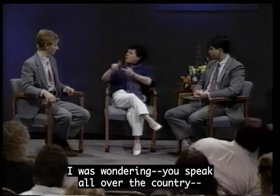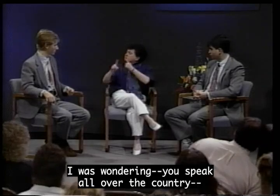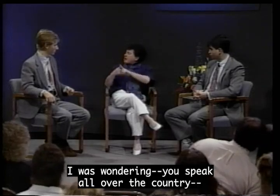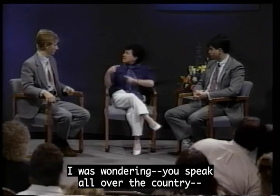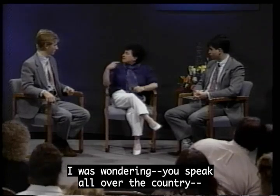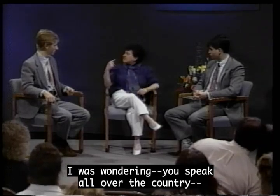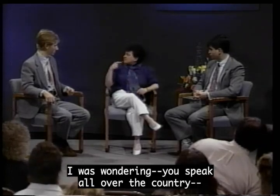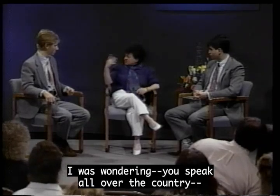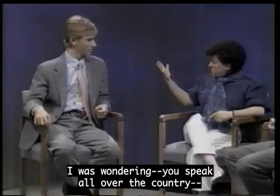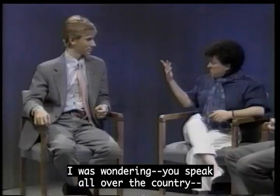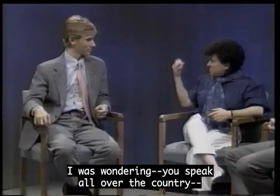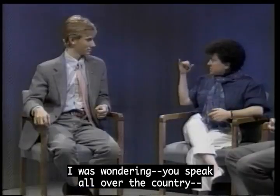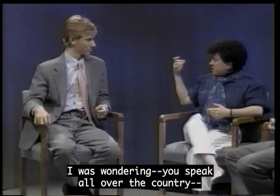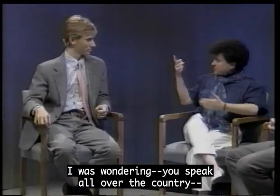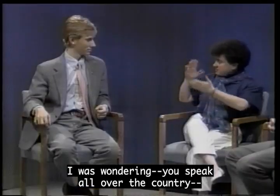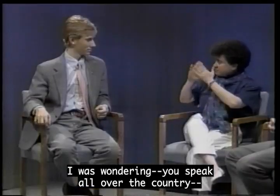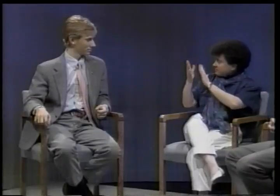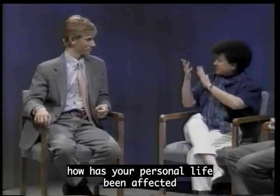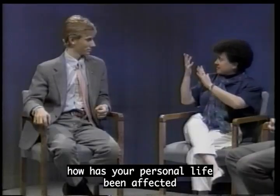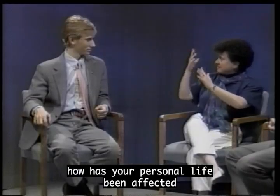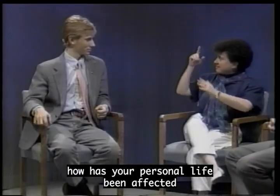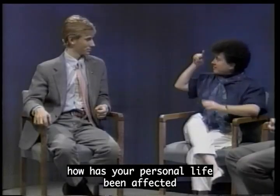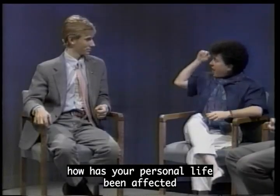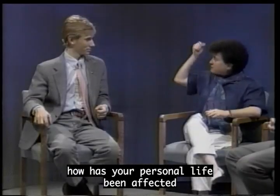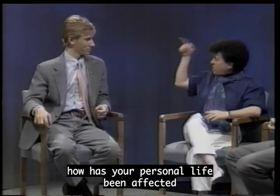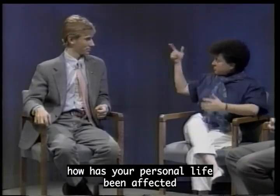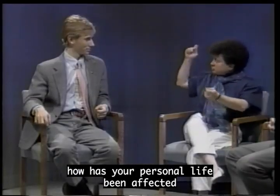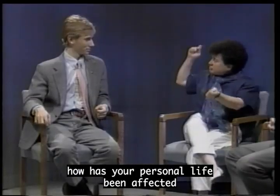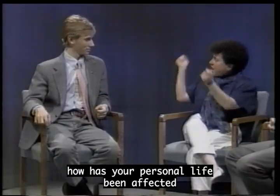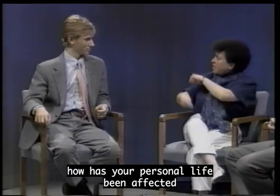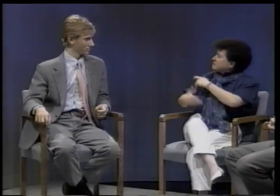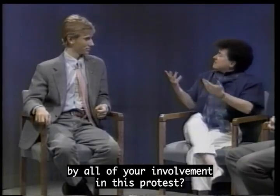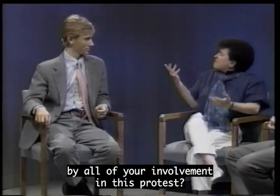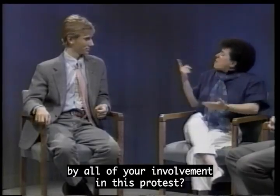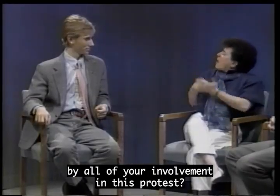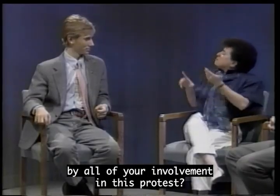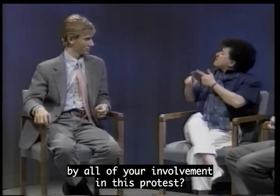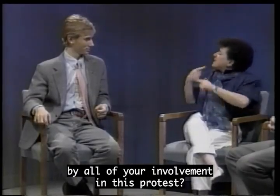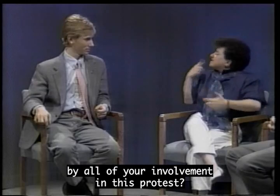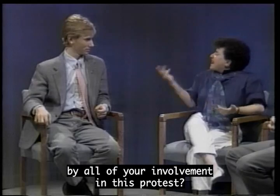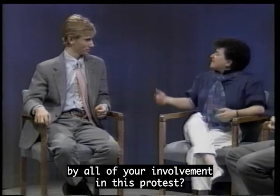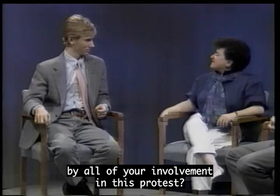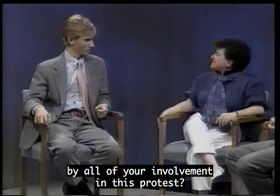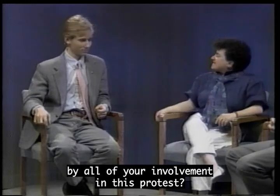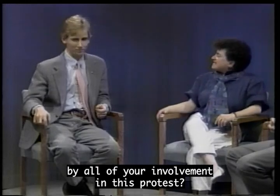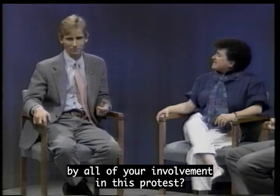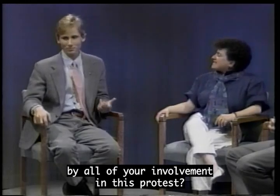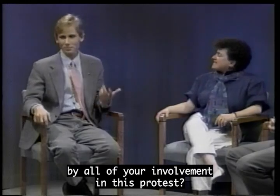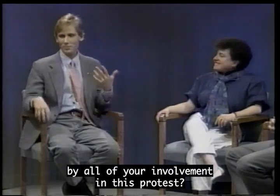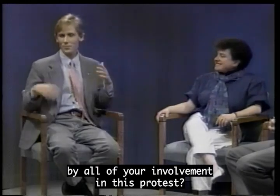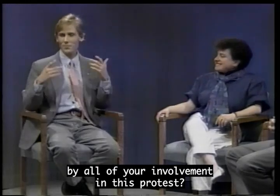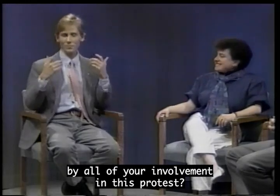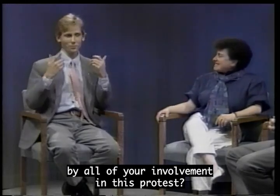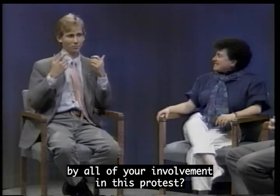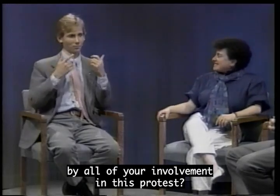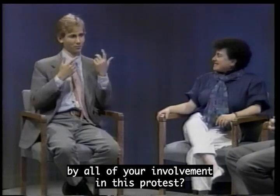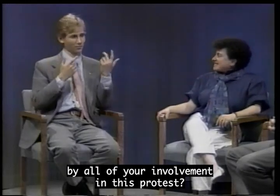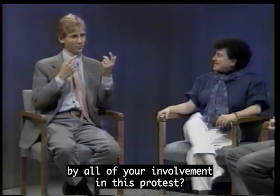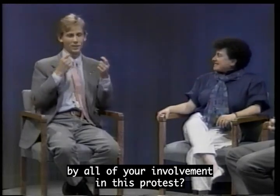life been affected by all of your involvement in this protest? How has your personal life changed?